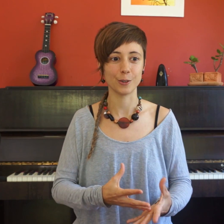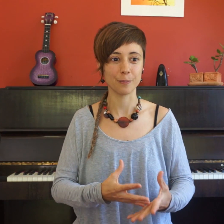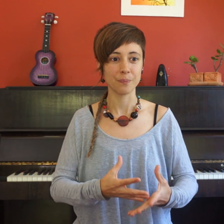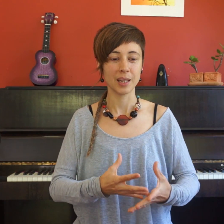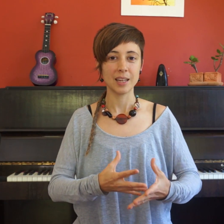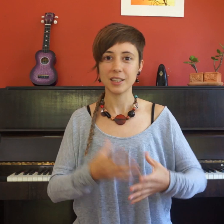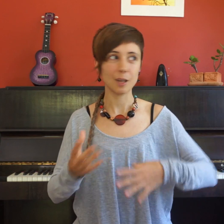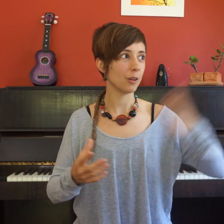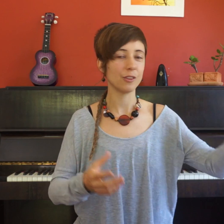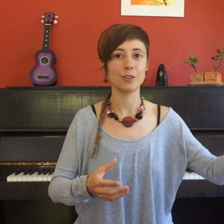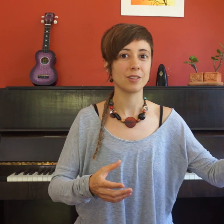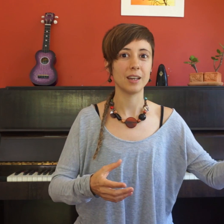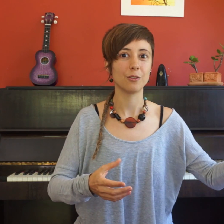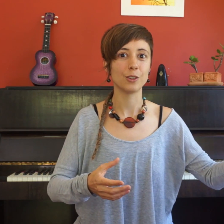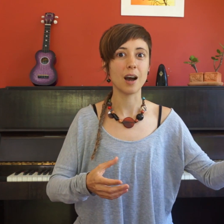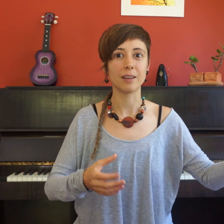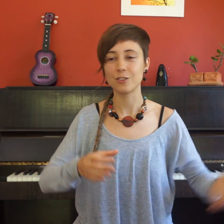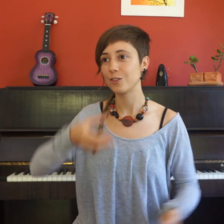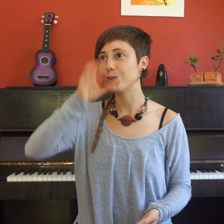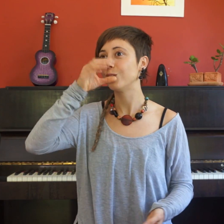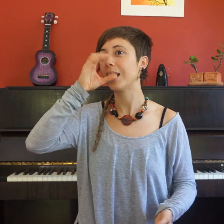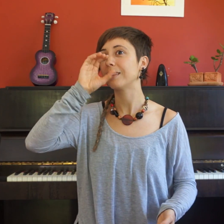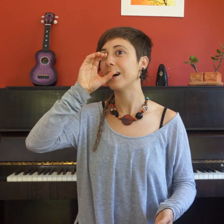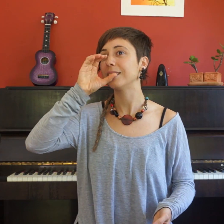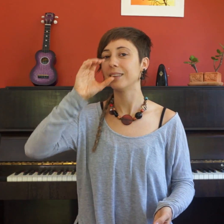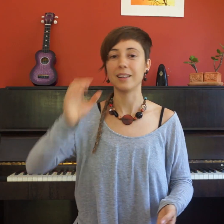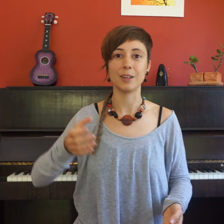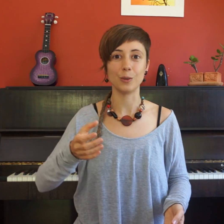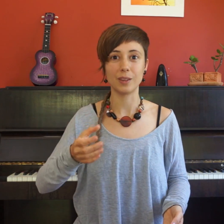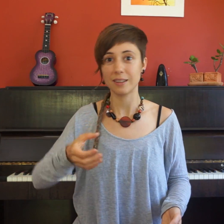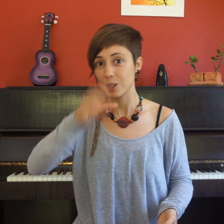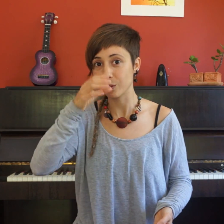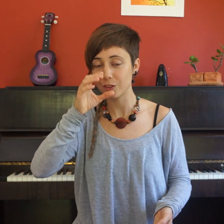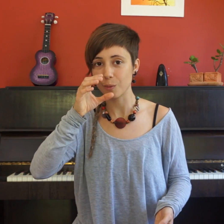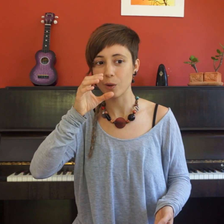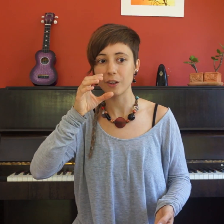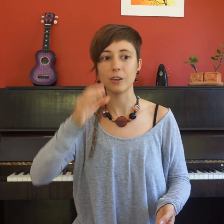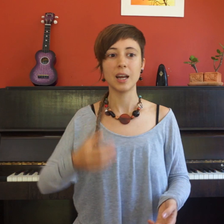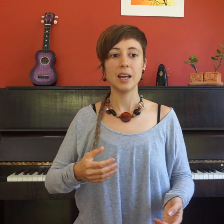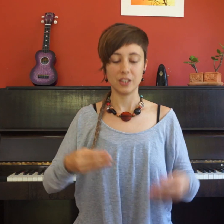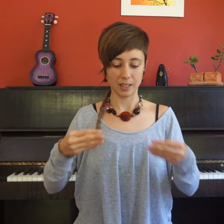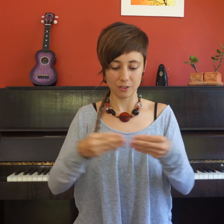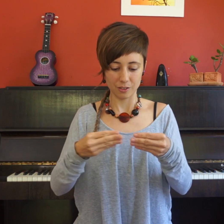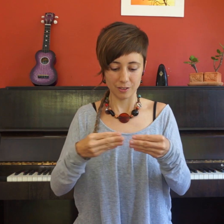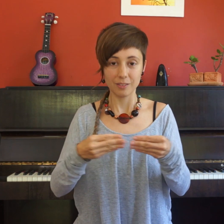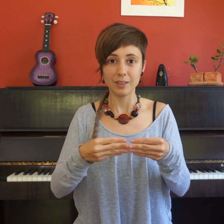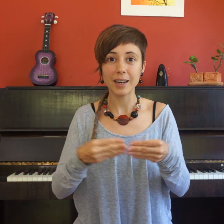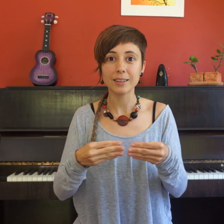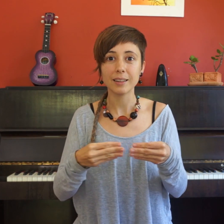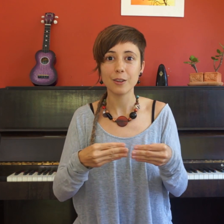faster. She can be on the other side of the yard and just do like that, and I know that she wants some water. She can just do that, and I know